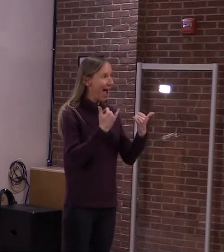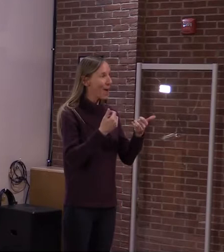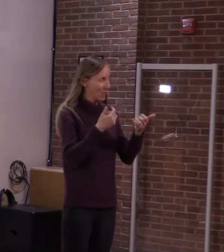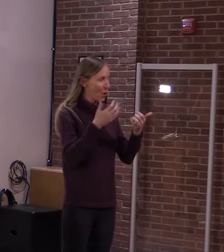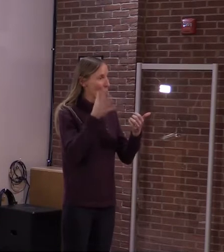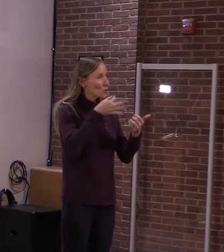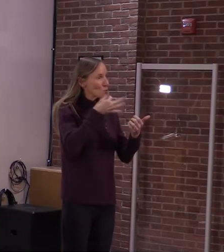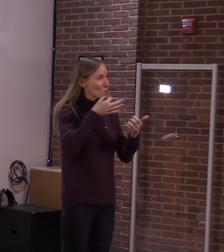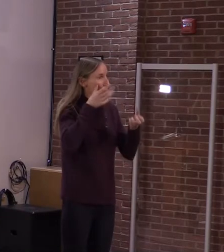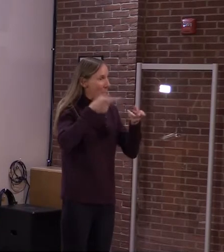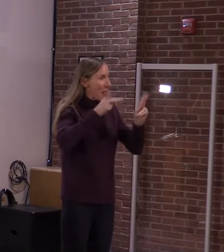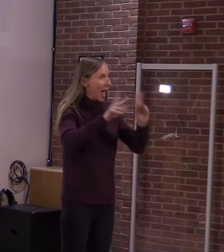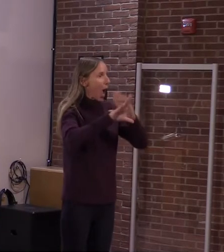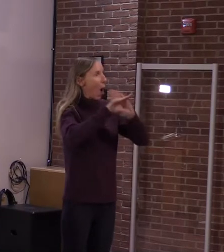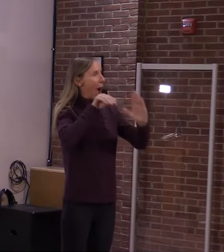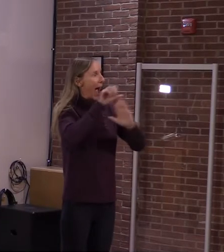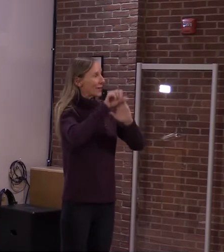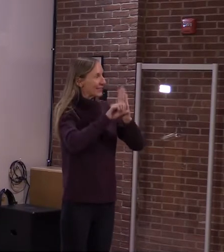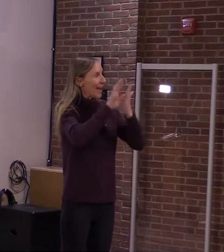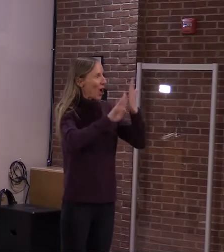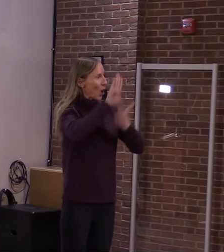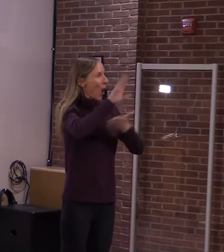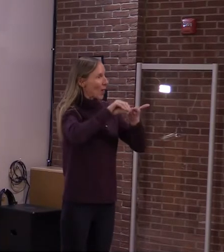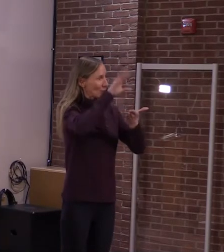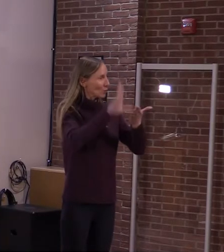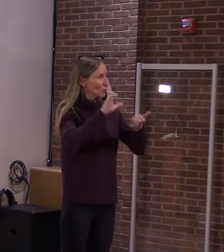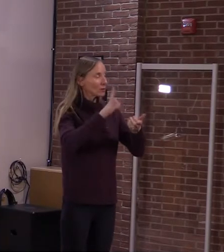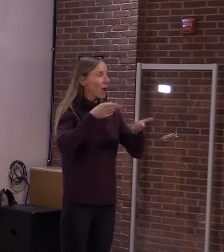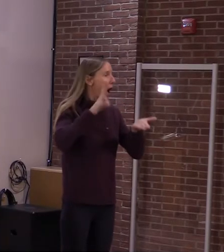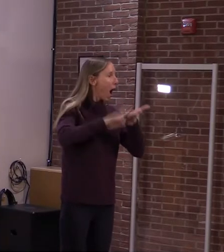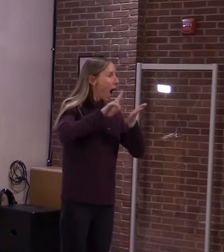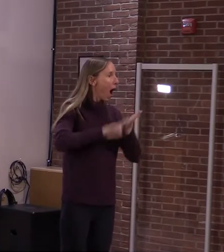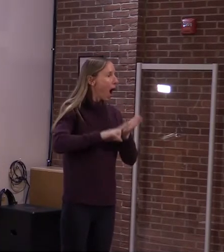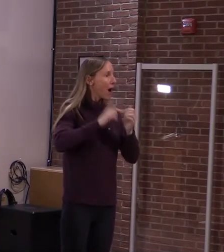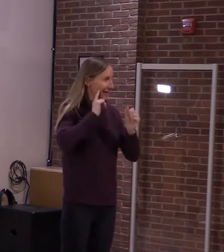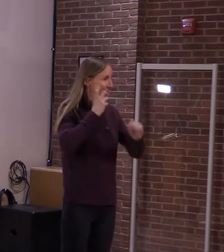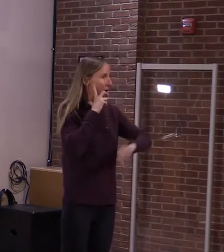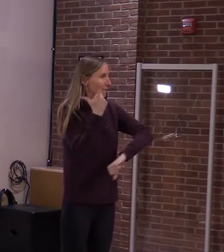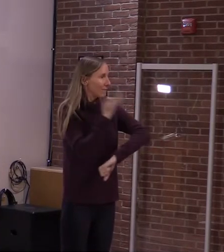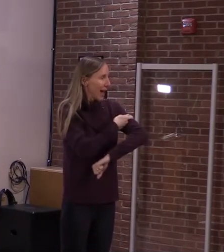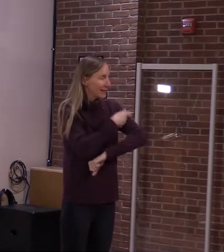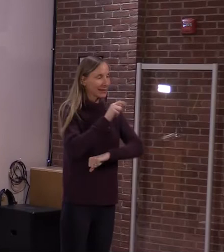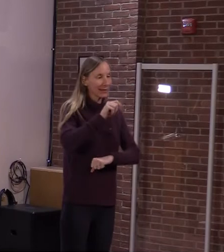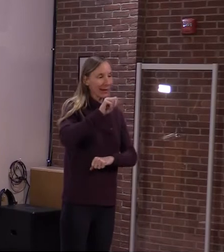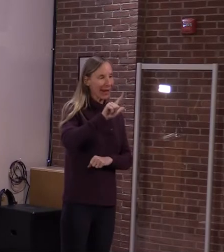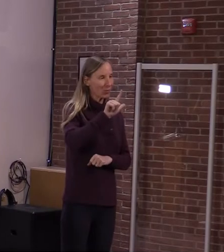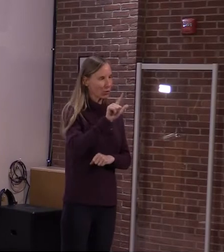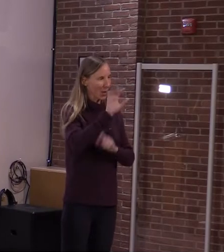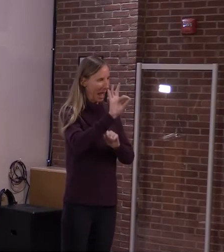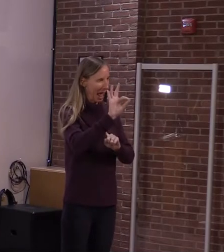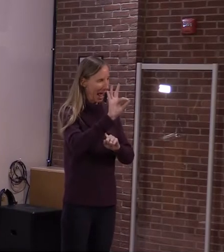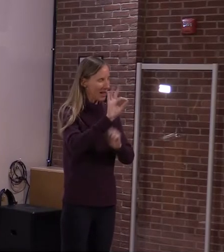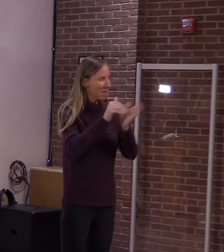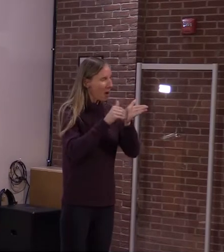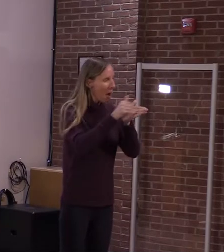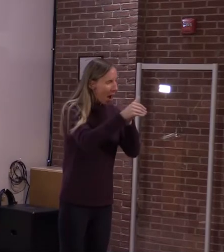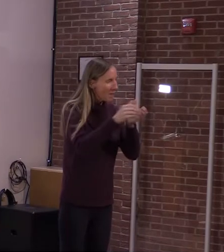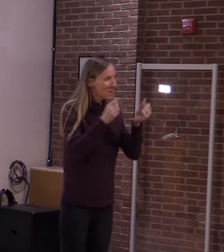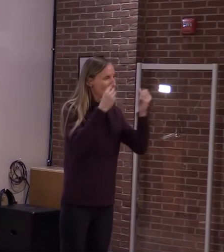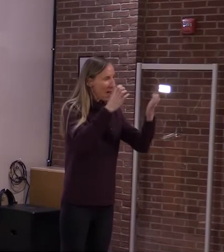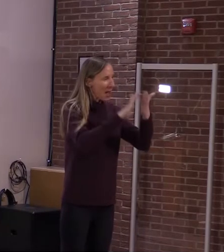vaccine. But with that registration opening on April 29th and the semester ending early to